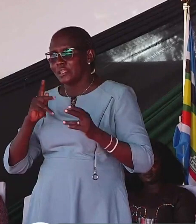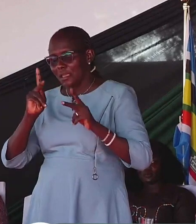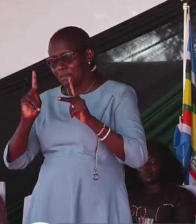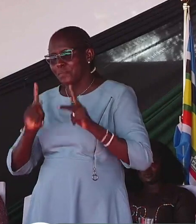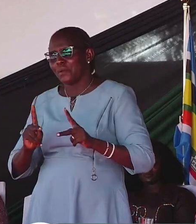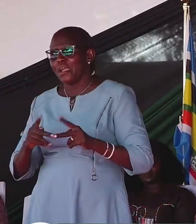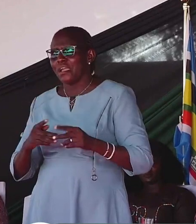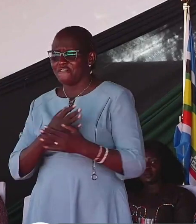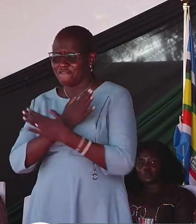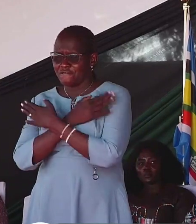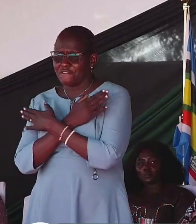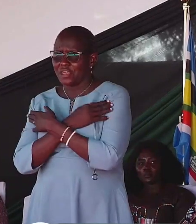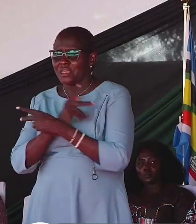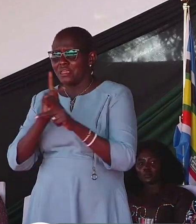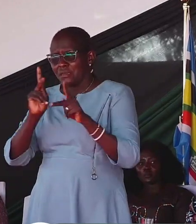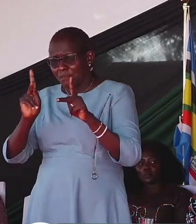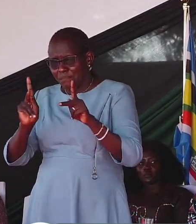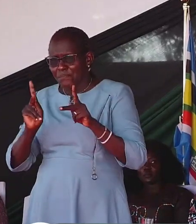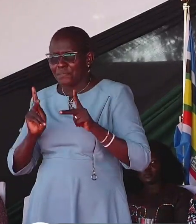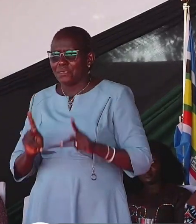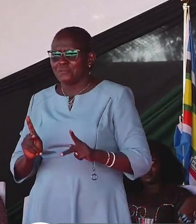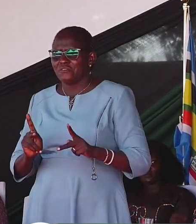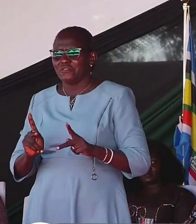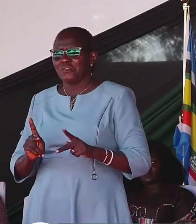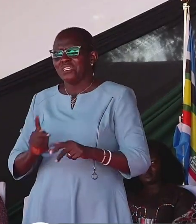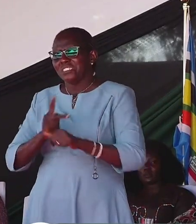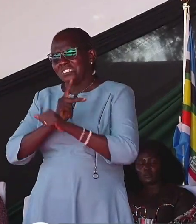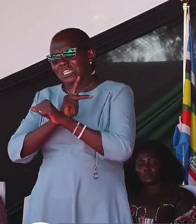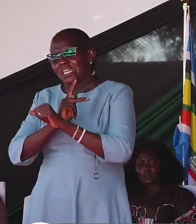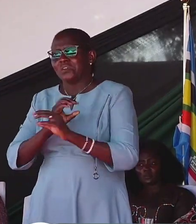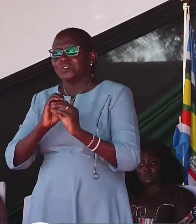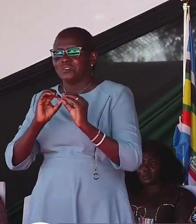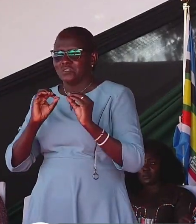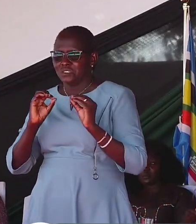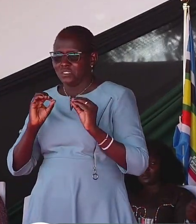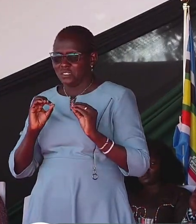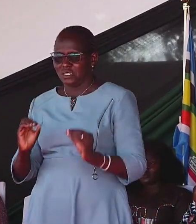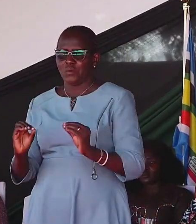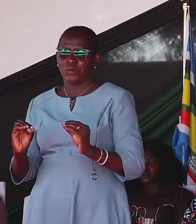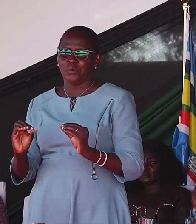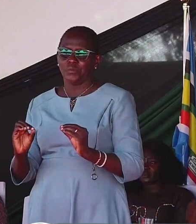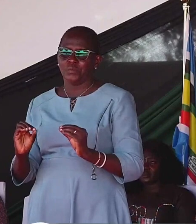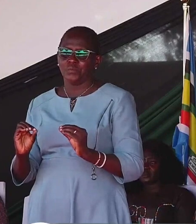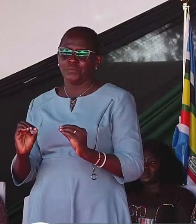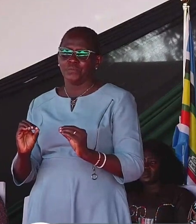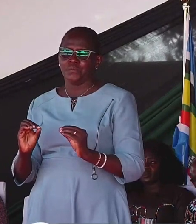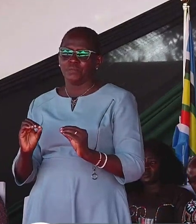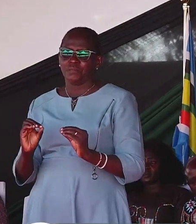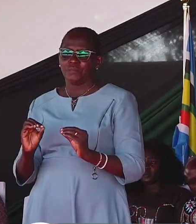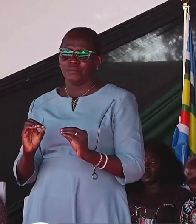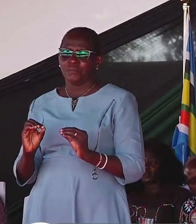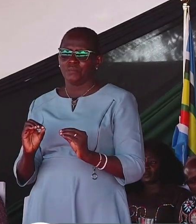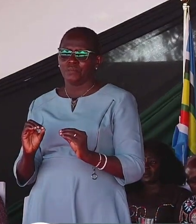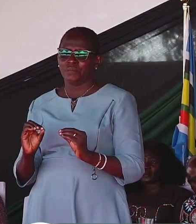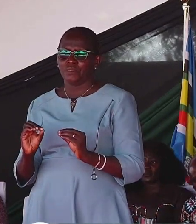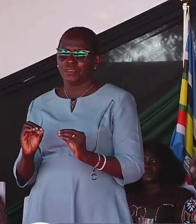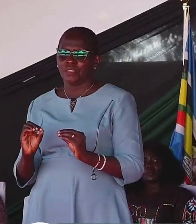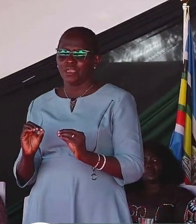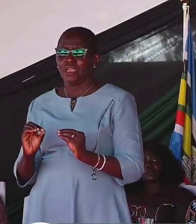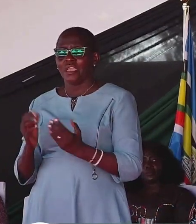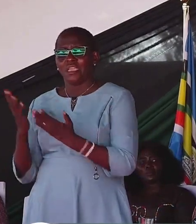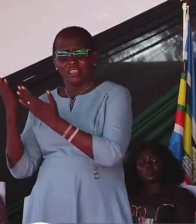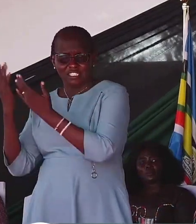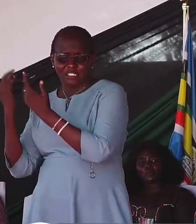friendly people. There is no insecurity in Turkana County. I had expected